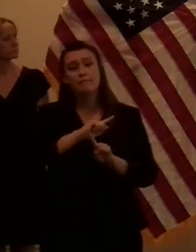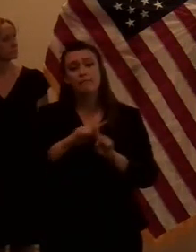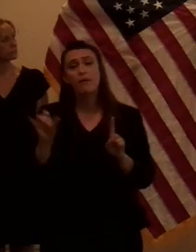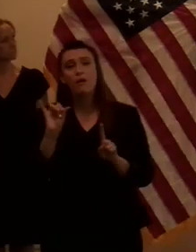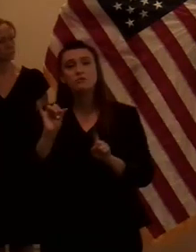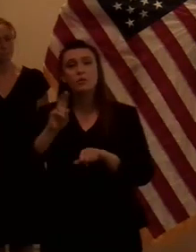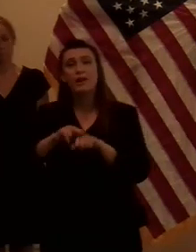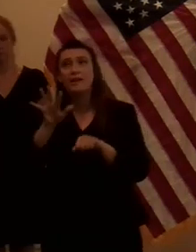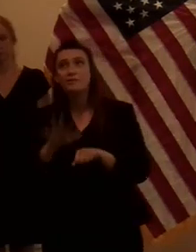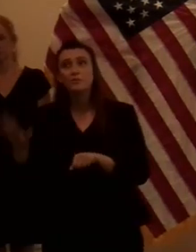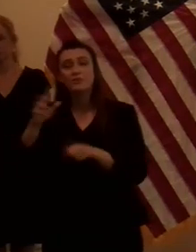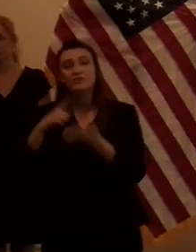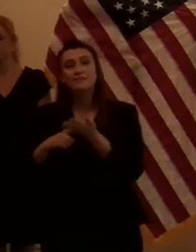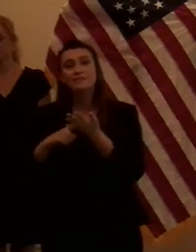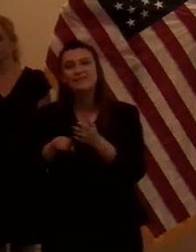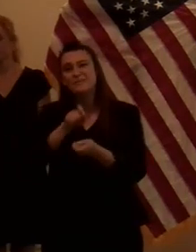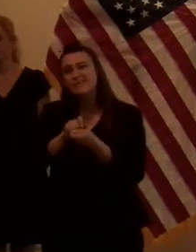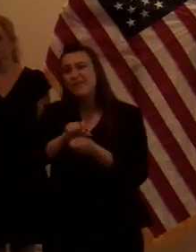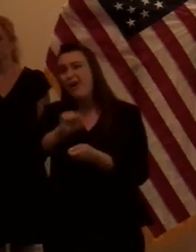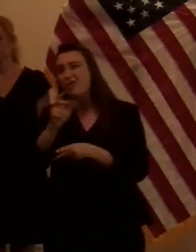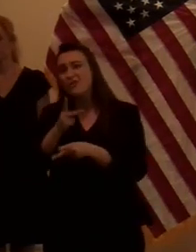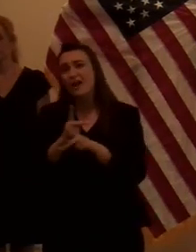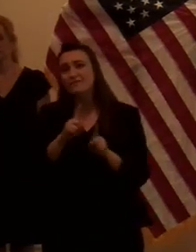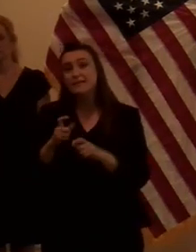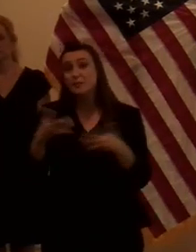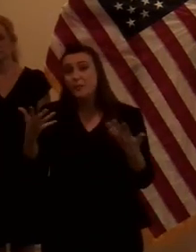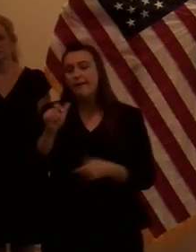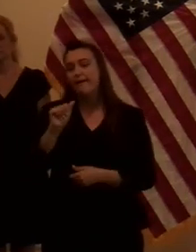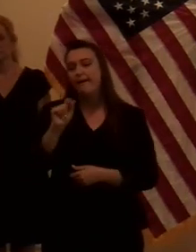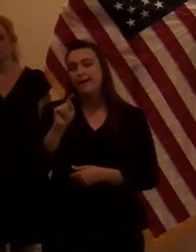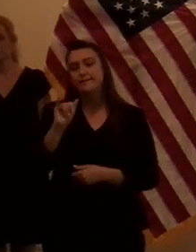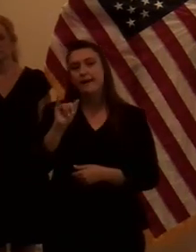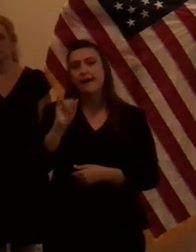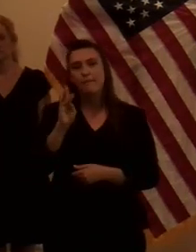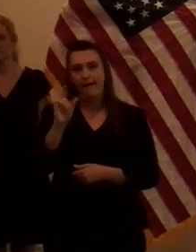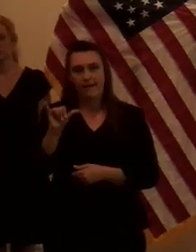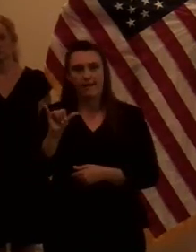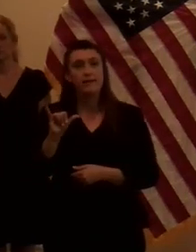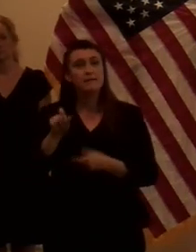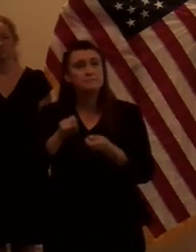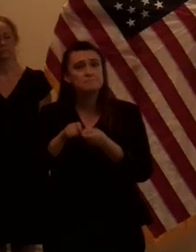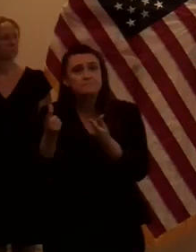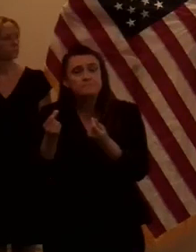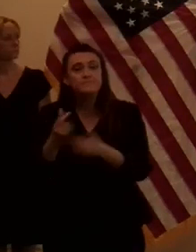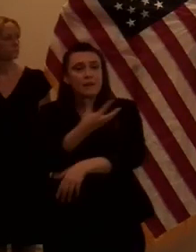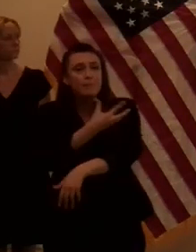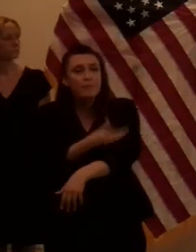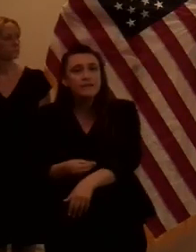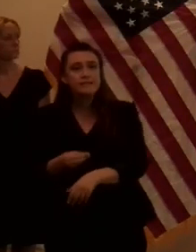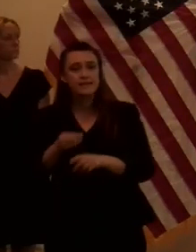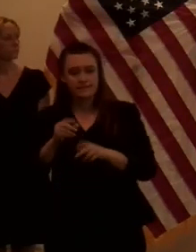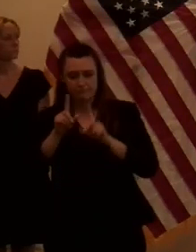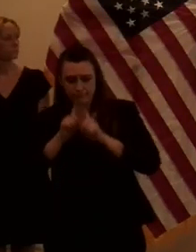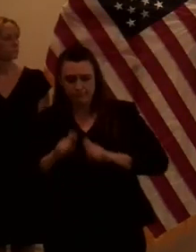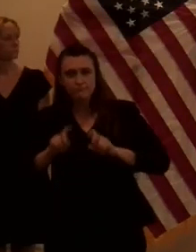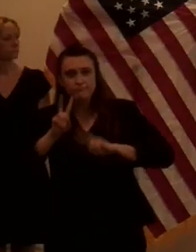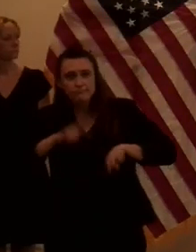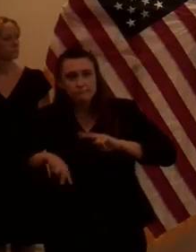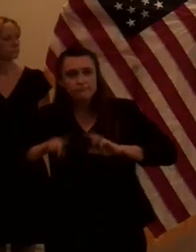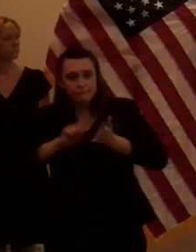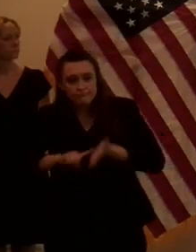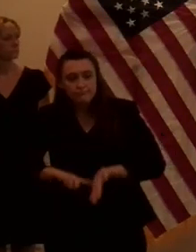called antibody testing. It's a blood test, which has the potential to determine if someone has